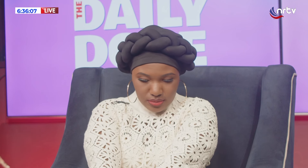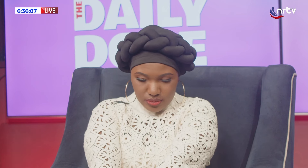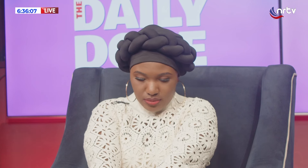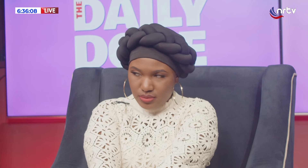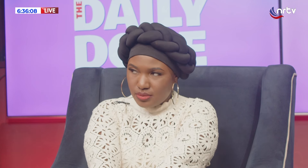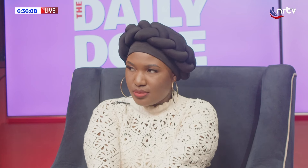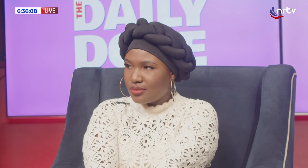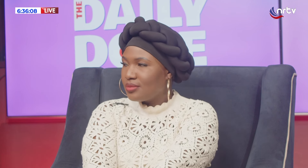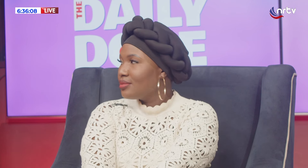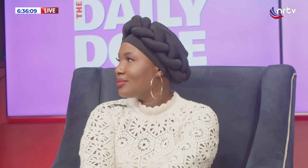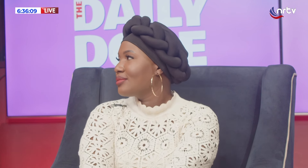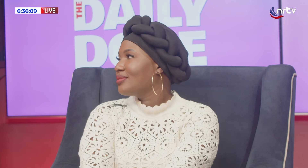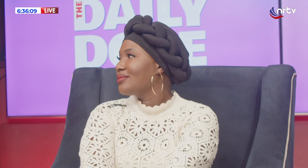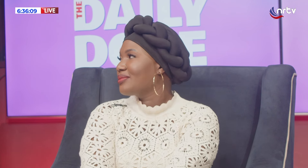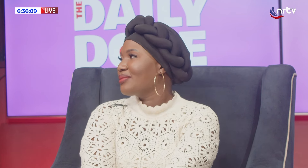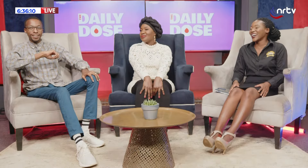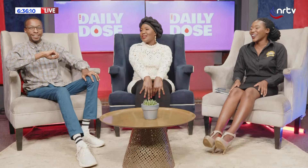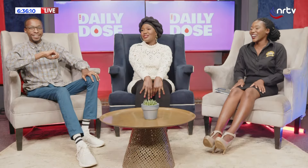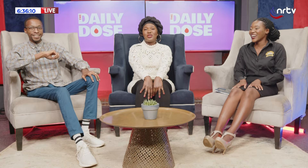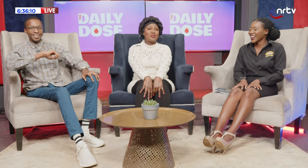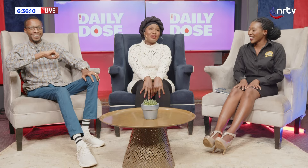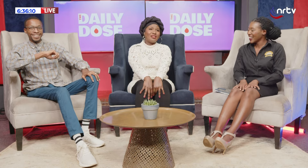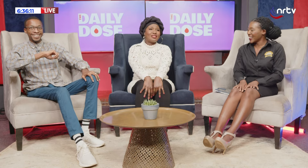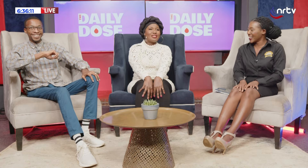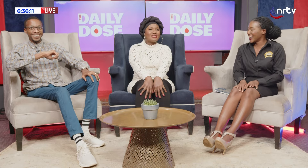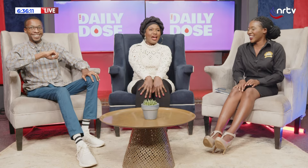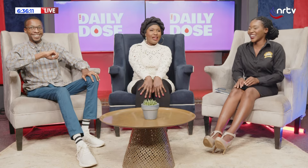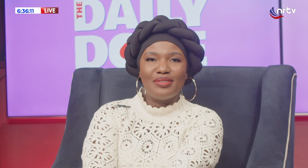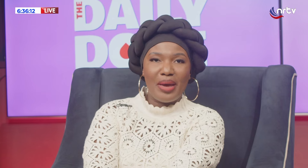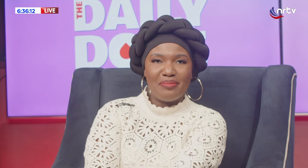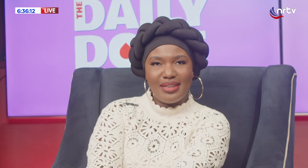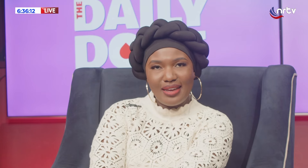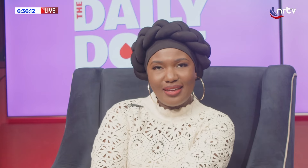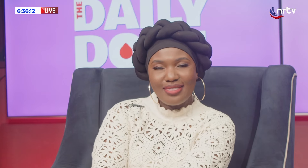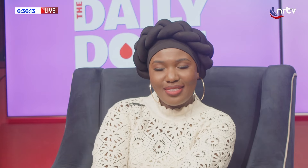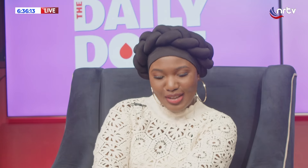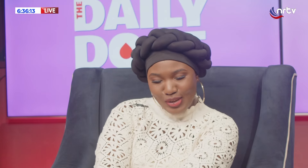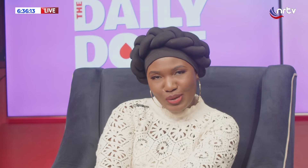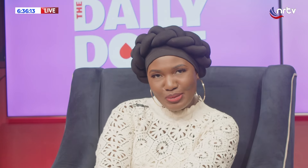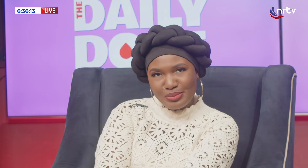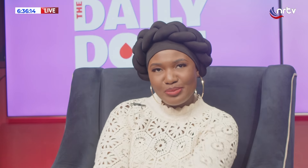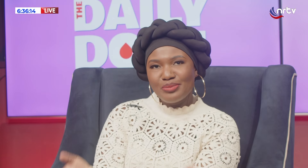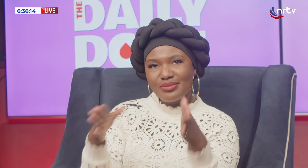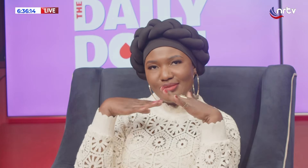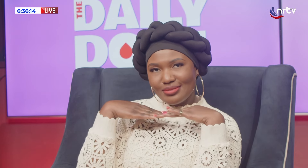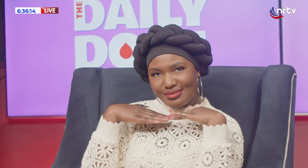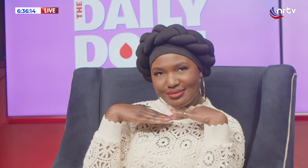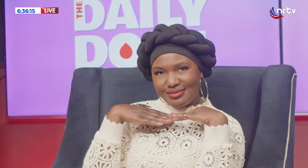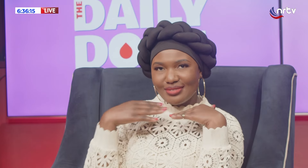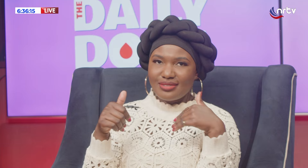year. So you're welcome. Excuse me. This is styled by Mini. Thank yes. you. Yes. Plug, plug. What a shout out to the team.